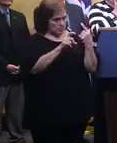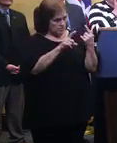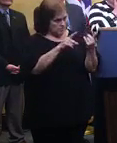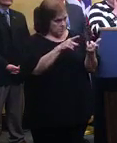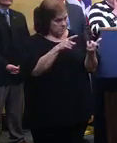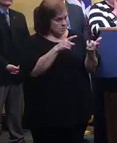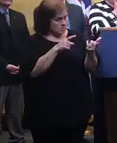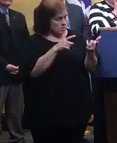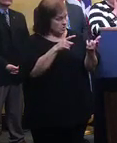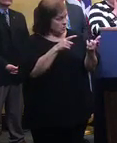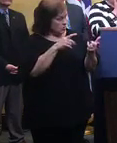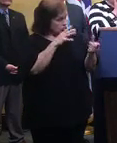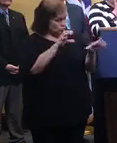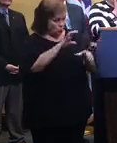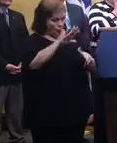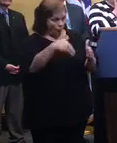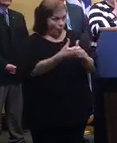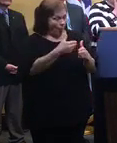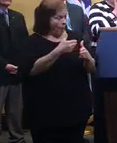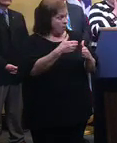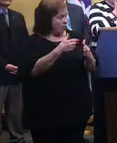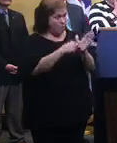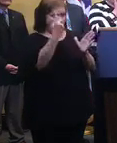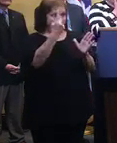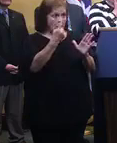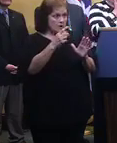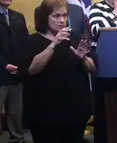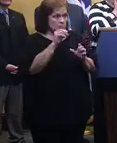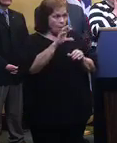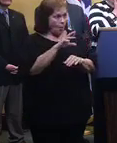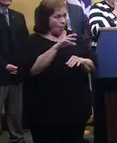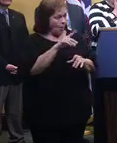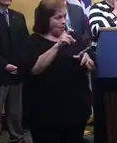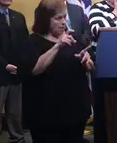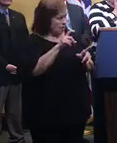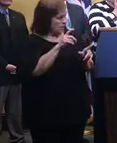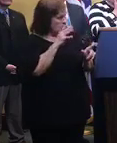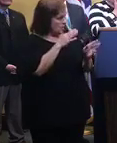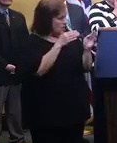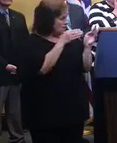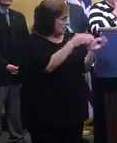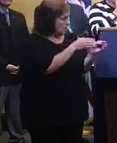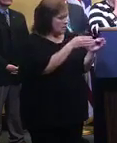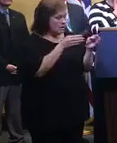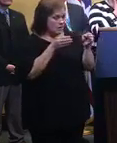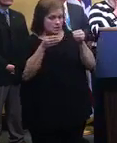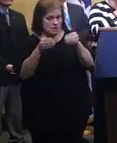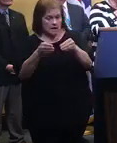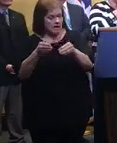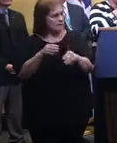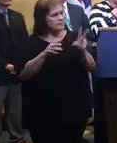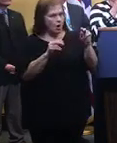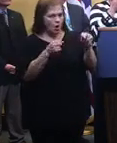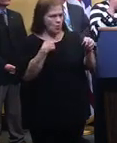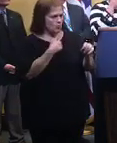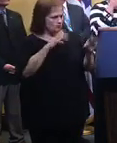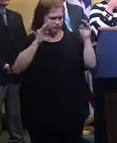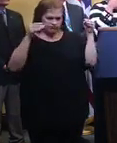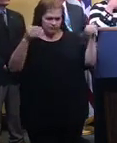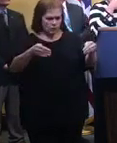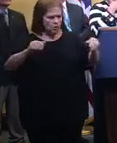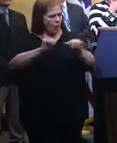we attacking all of these at the same time, or are we starting to maybe focus our efforts in the CBD area right now? We're focusing everywhere, just as